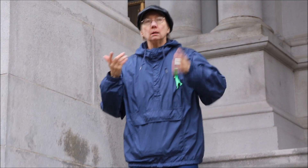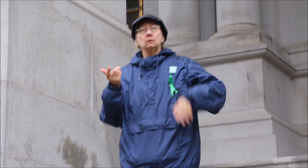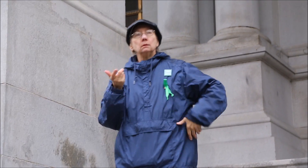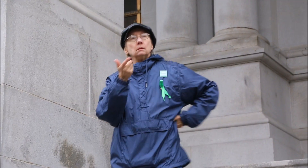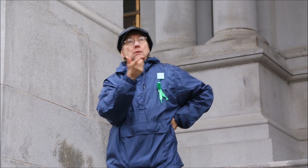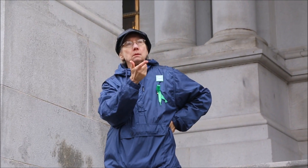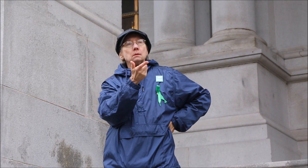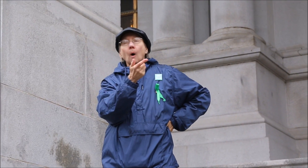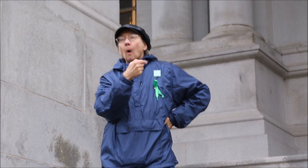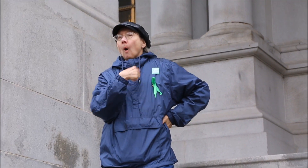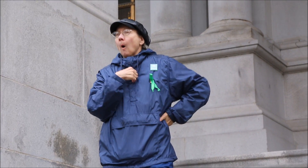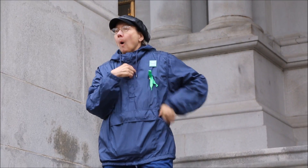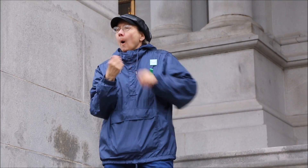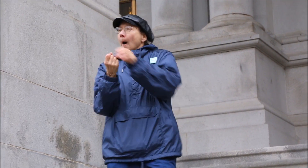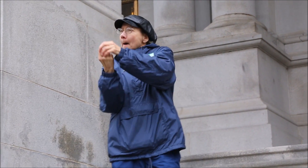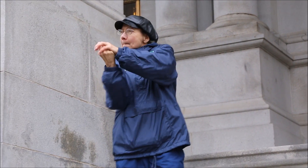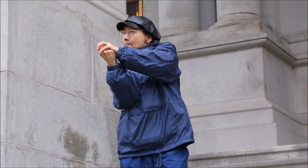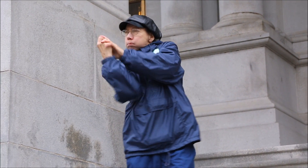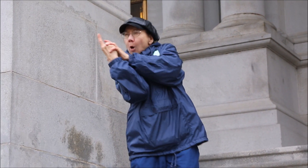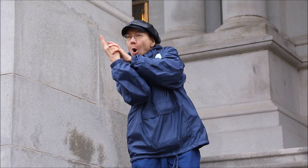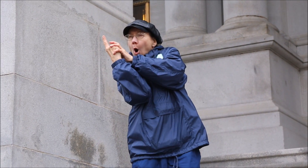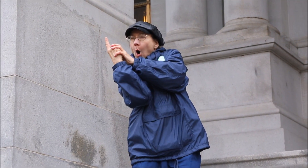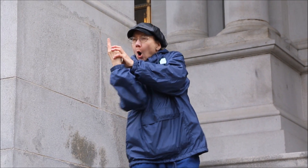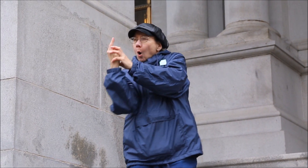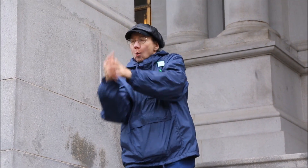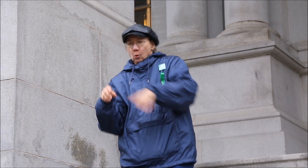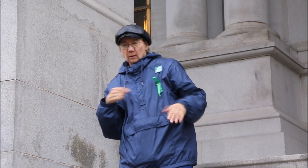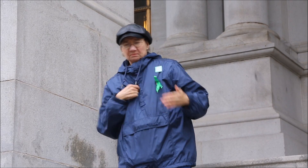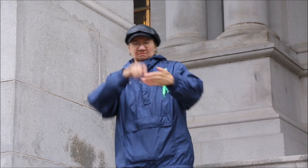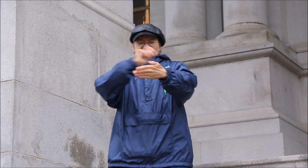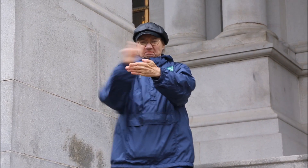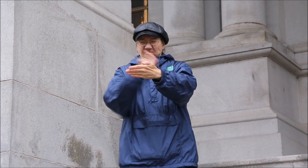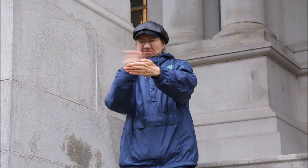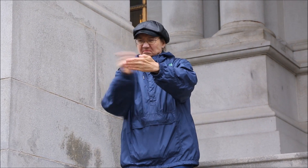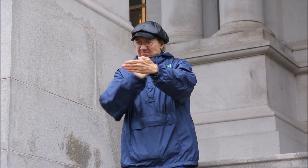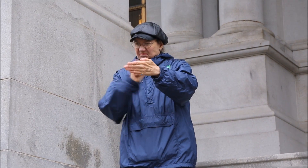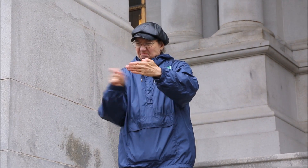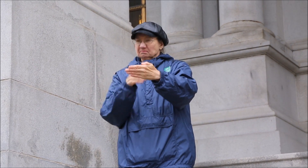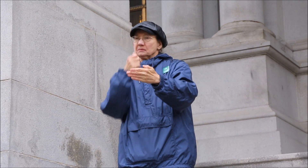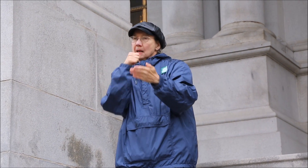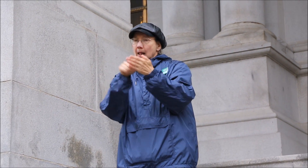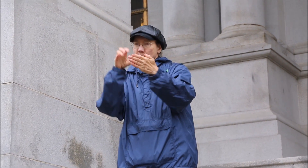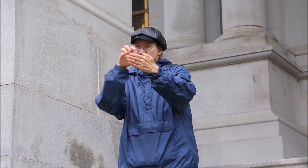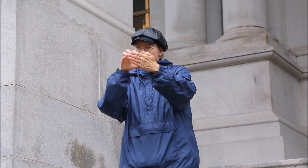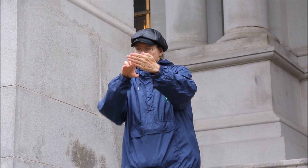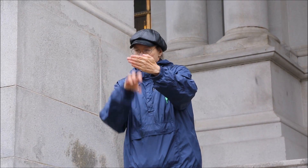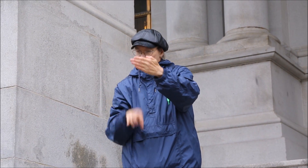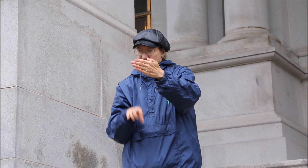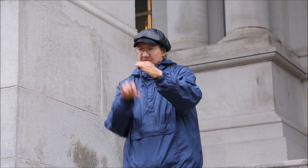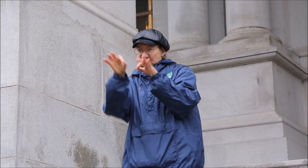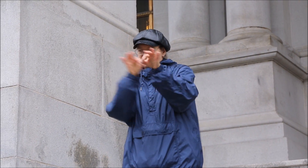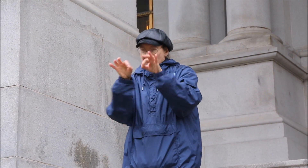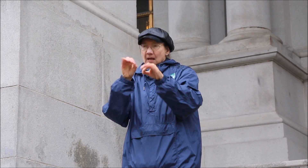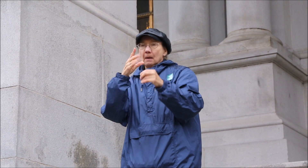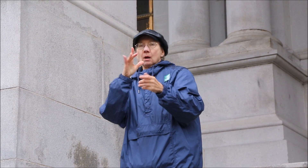on. Yeah. She was signing really small, and I said, no, sign bigger. Make sure they know that we're using sign language. I